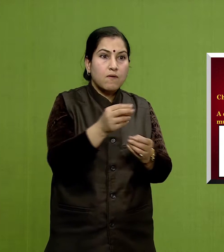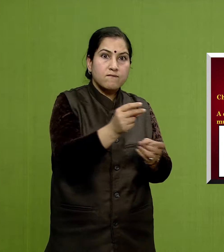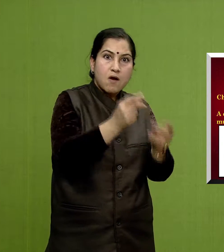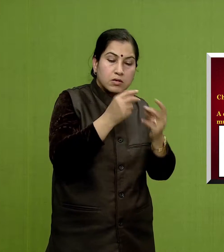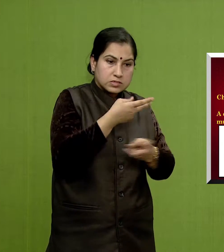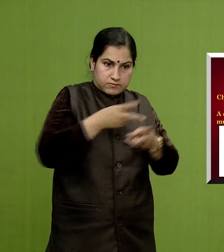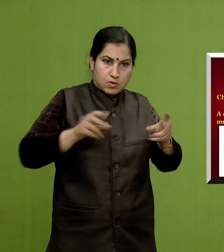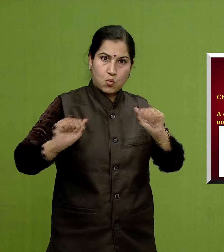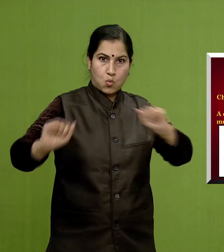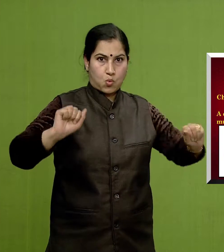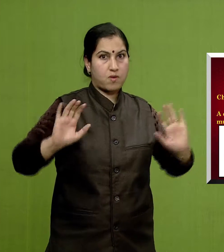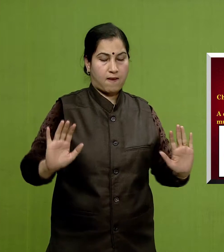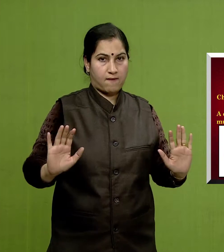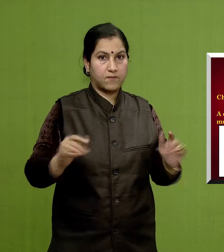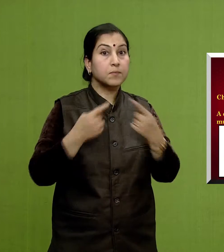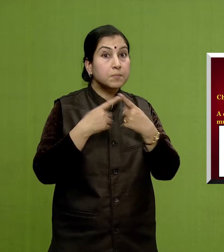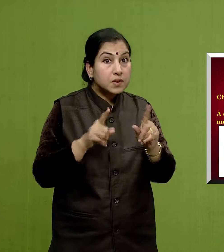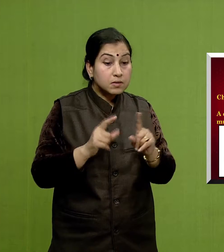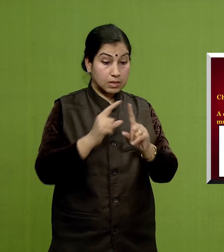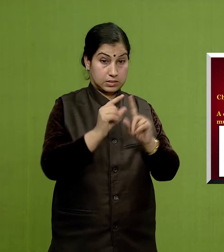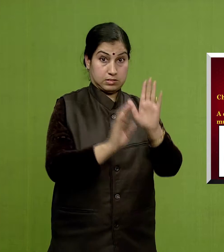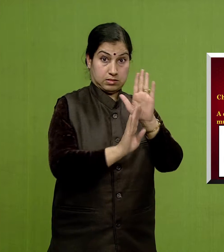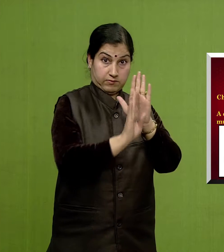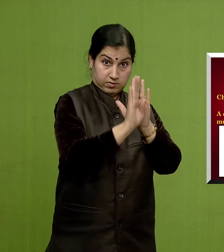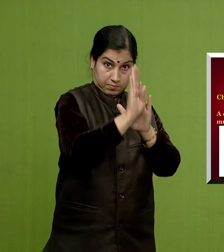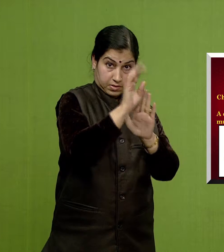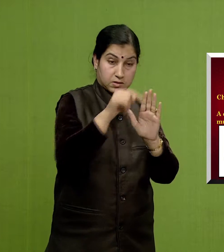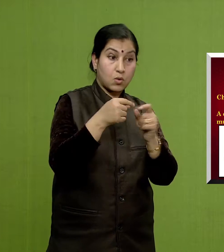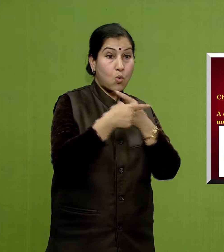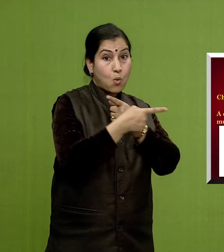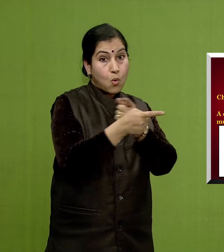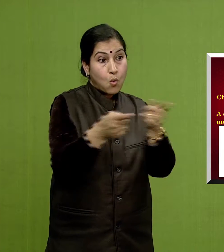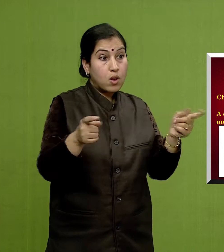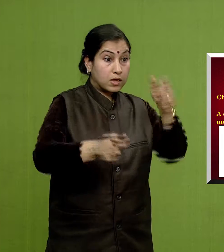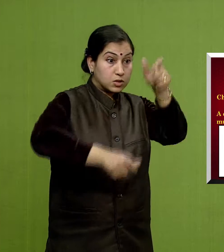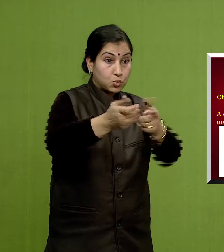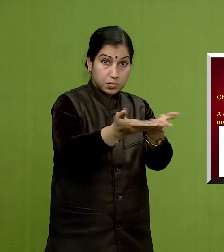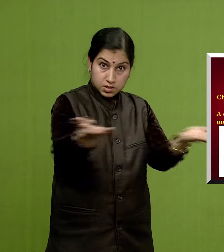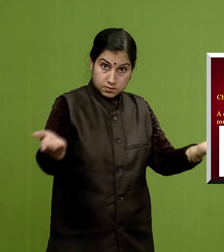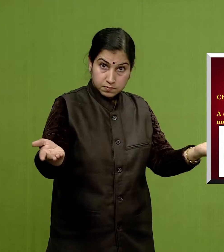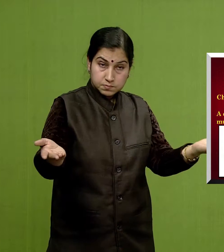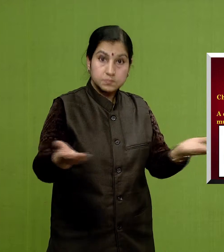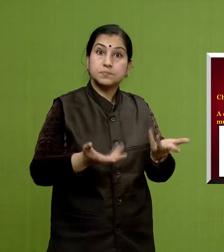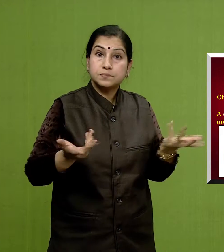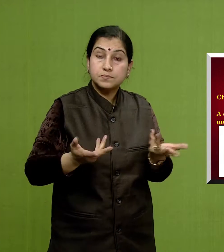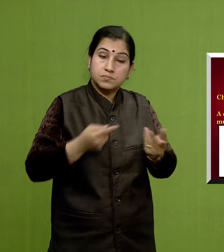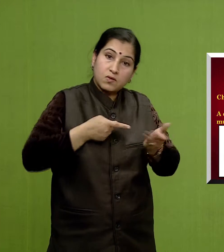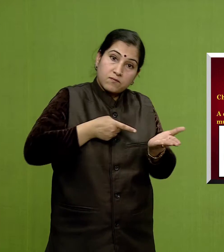However, the development of all human beings follows a